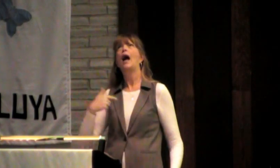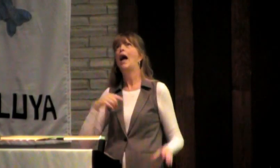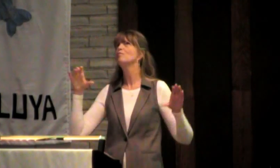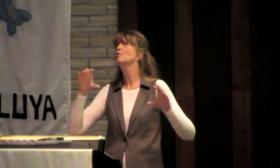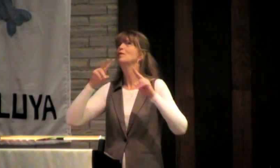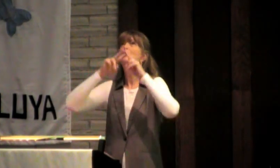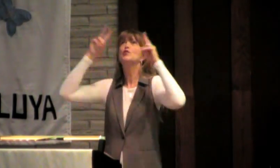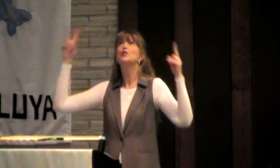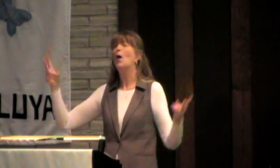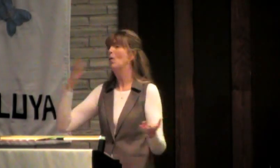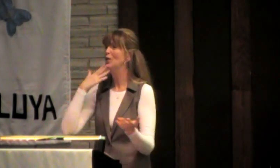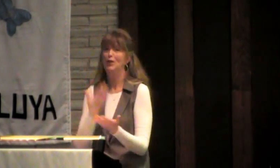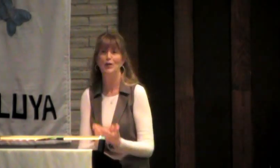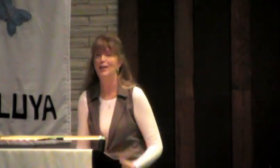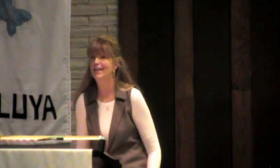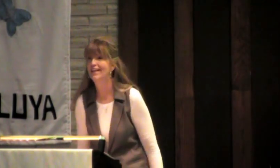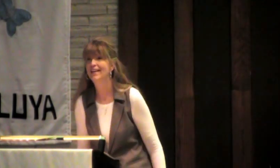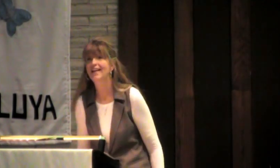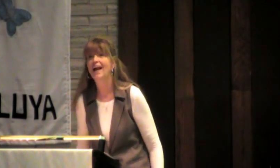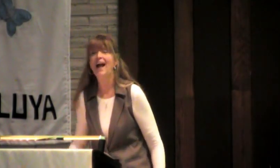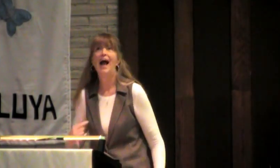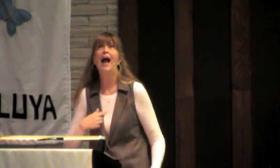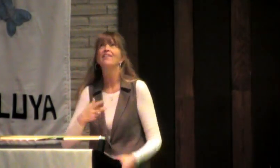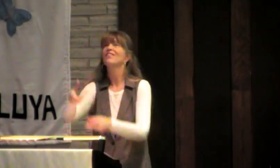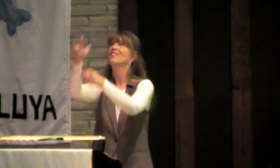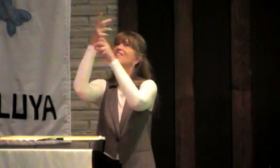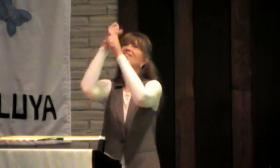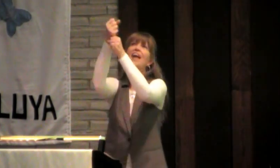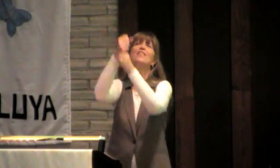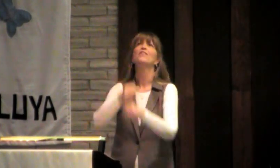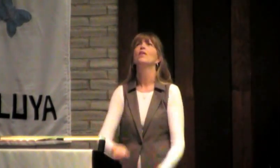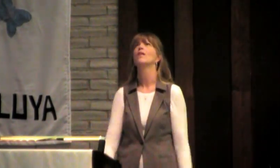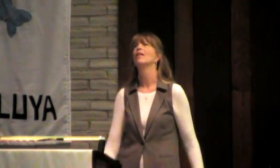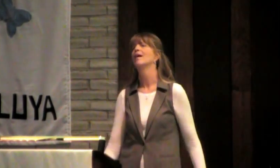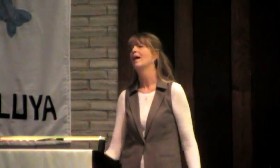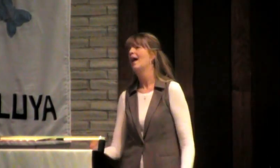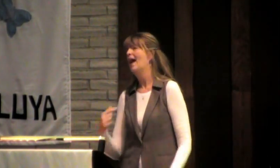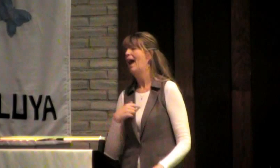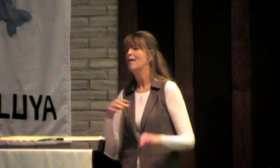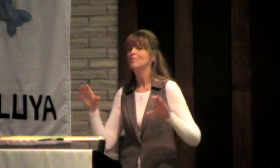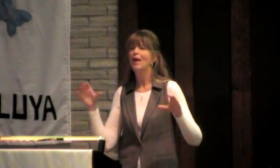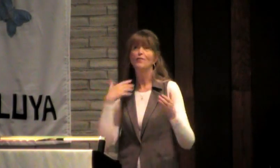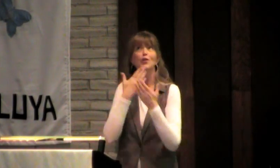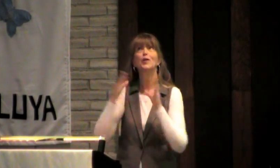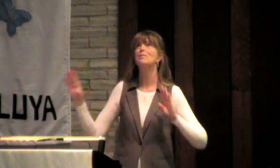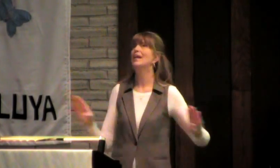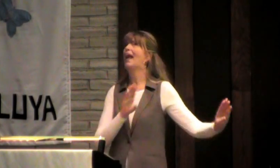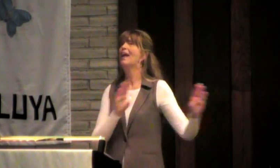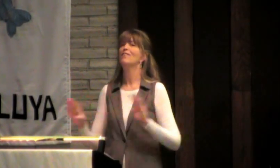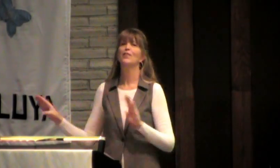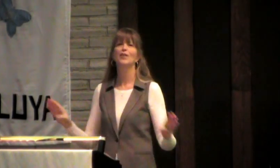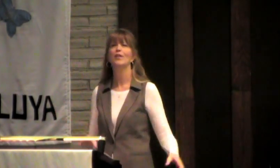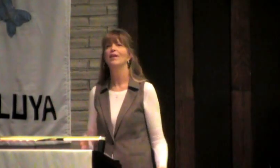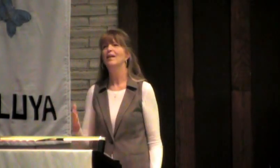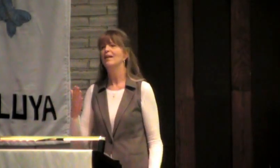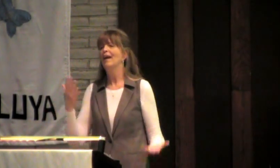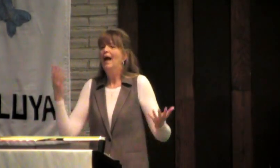me today. And oh, I'm just doing so good. And my faith is so strong, I have good